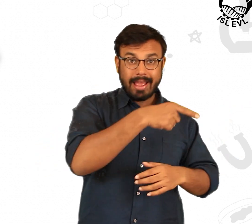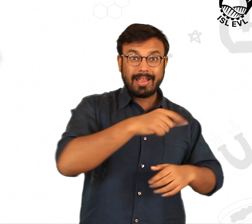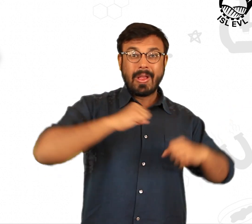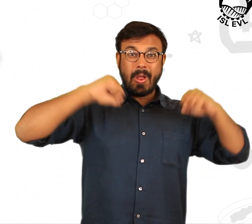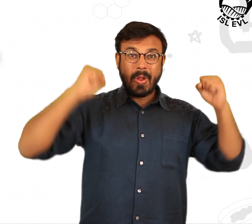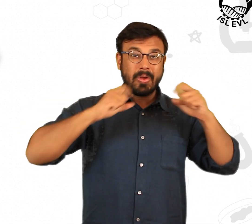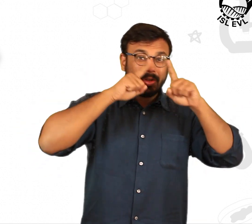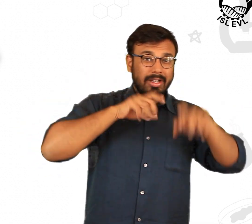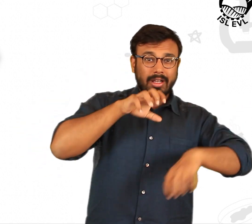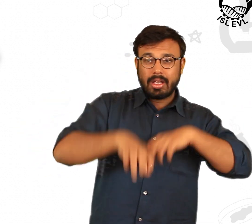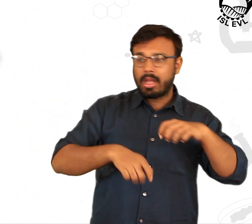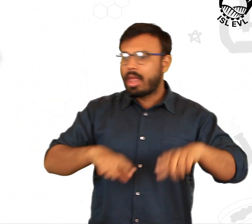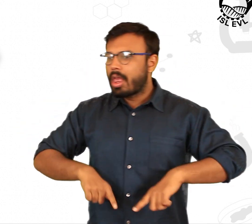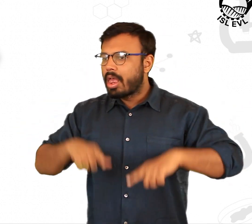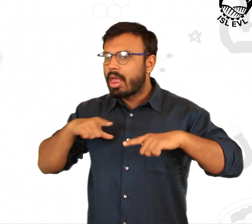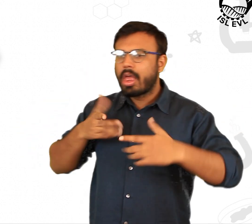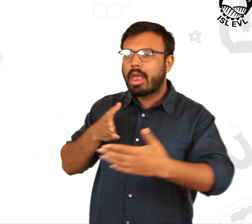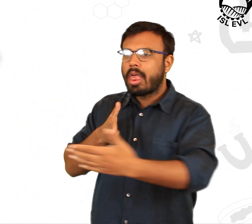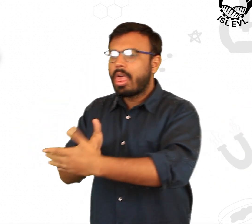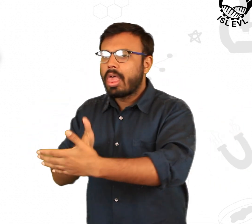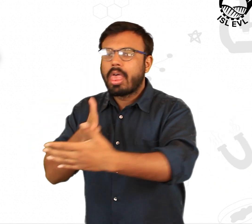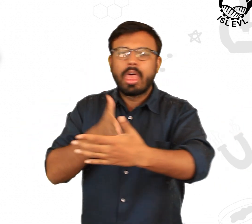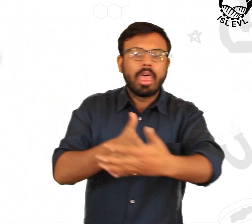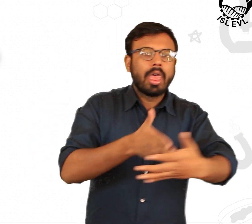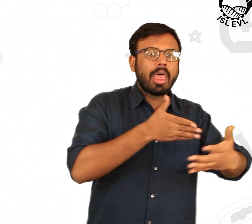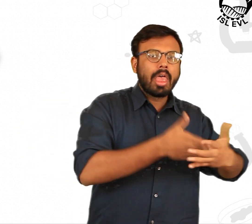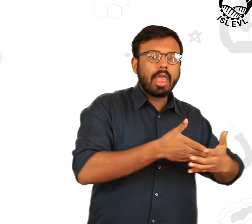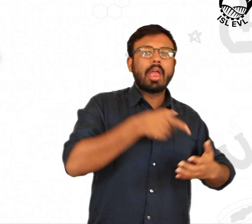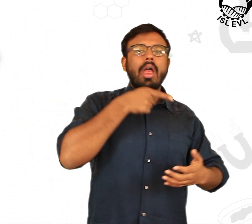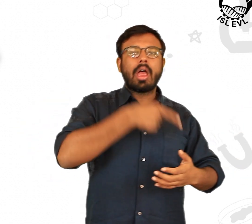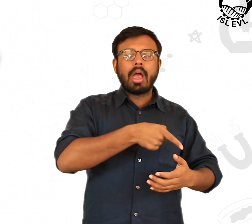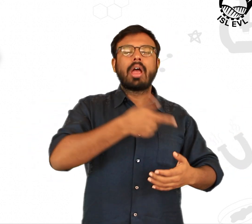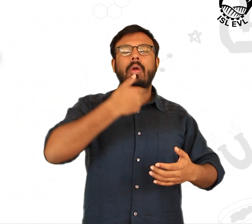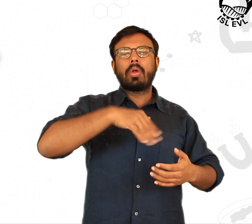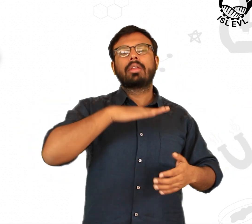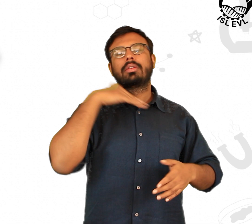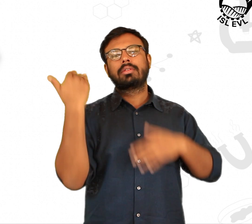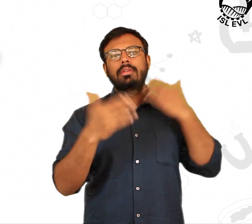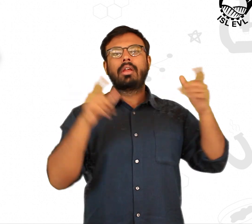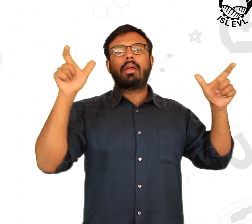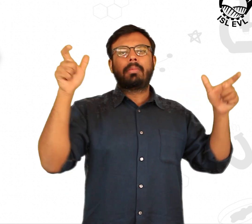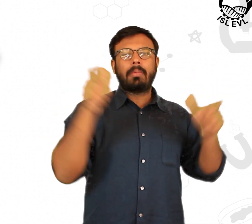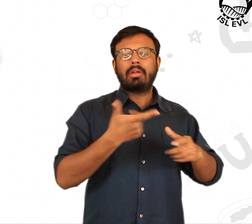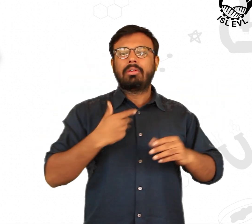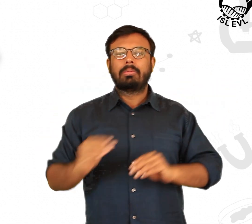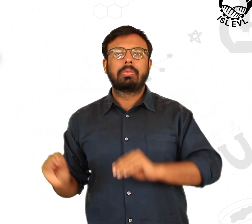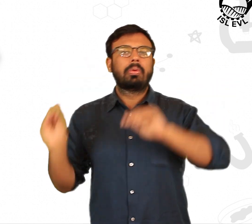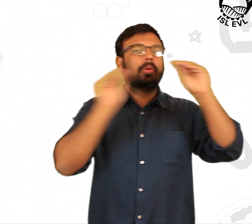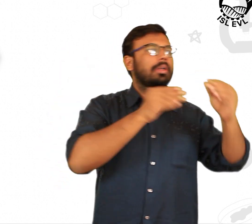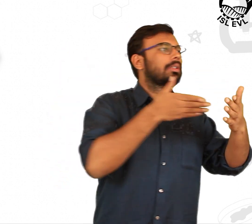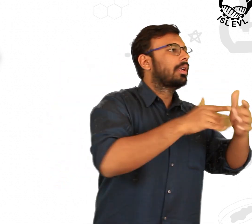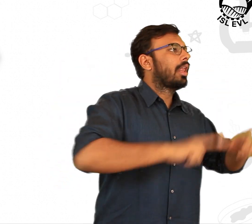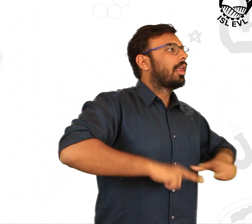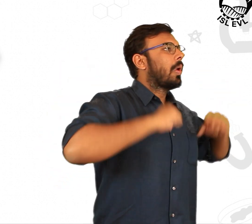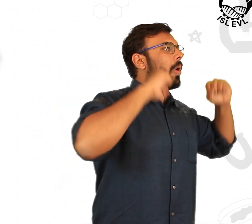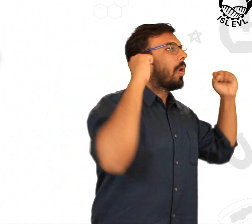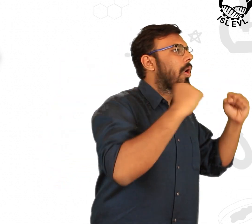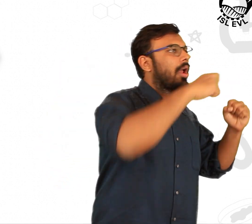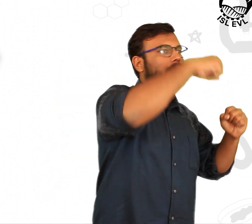and increased use of grazing space. Snow leopards have to move about in search for a